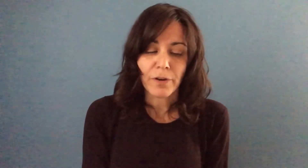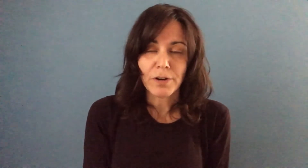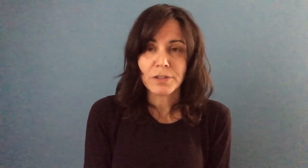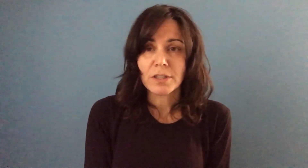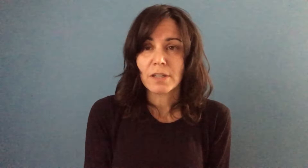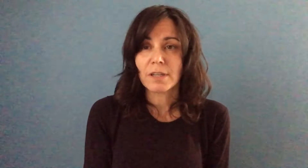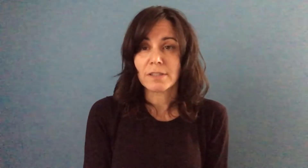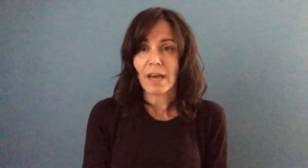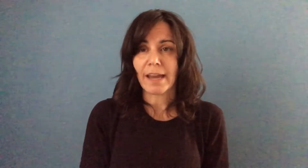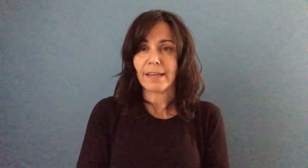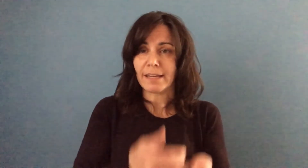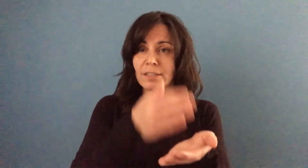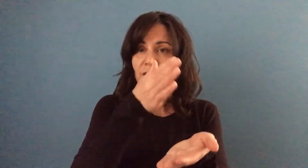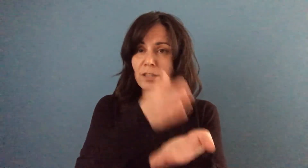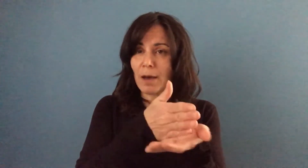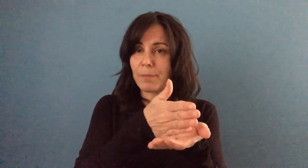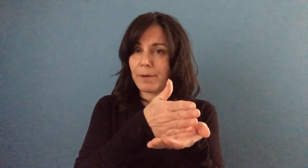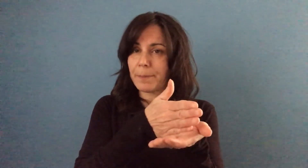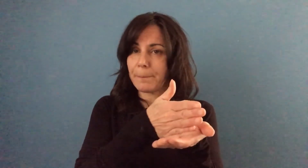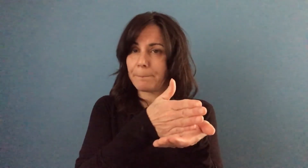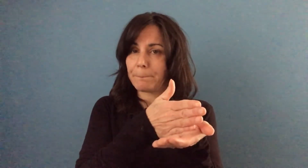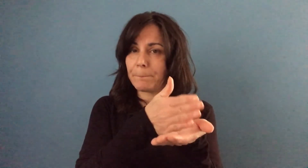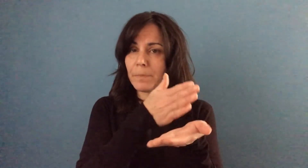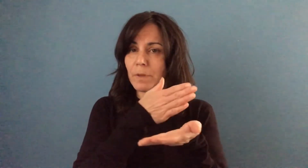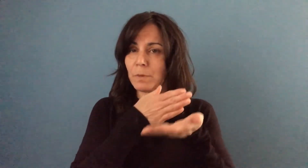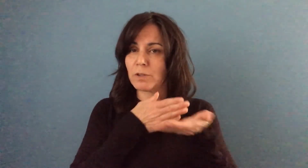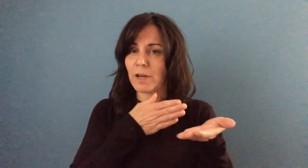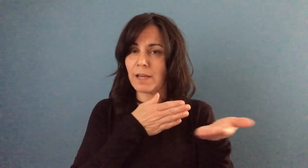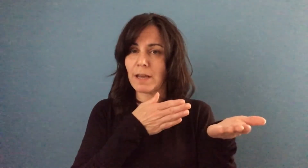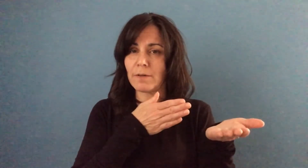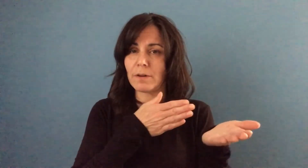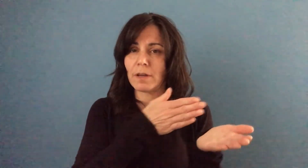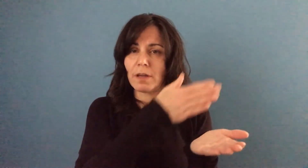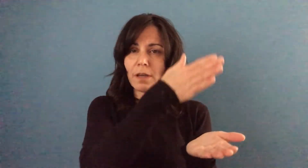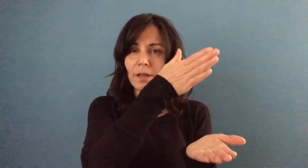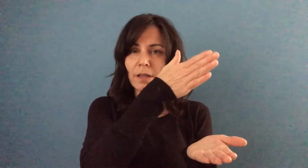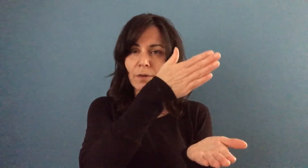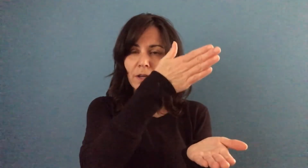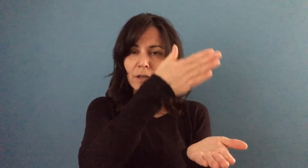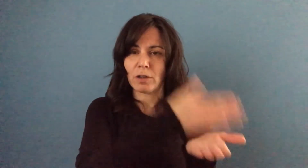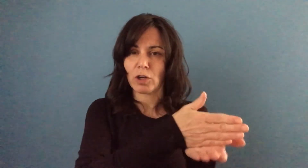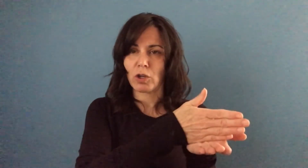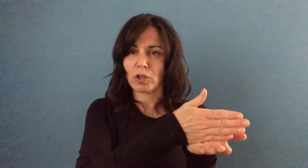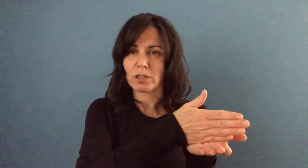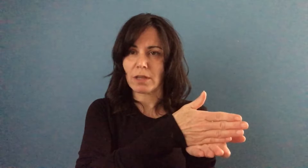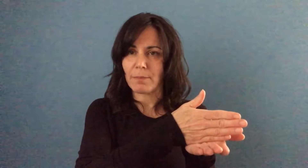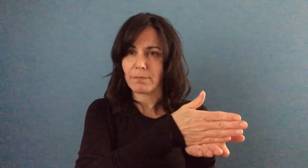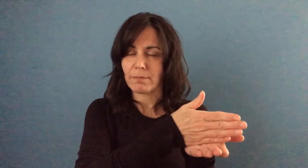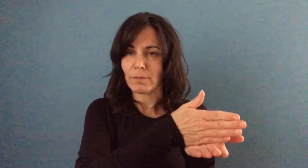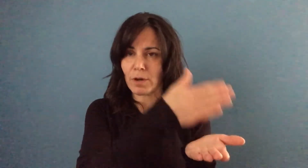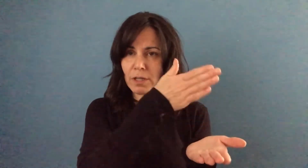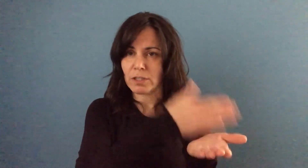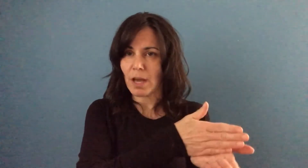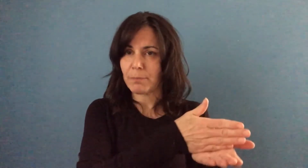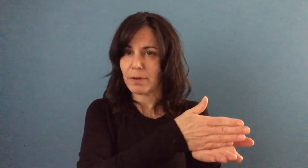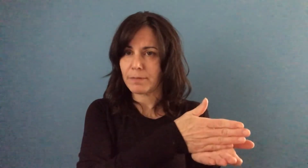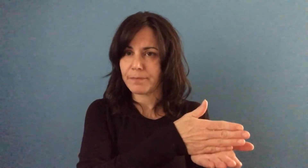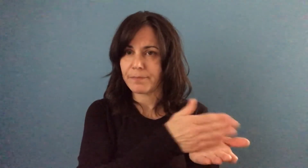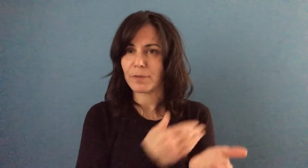first sign is stop. You put your hand out, and the other one, stop. We're gonna stop. Good